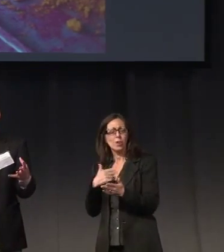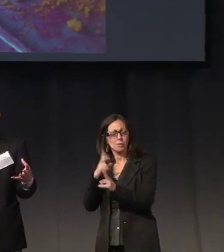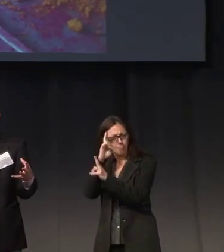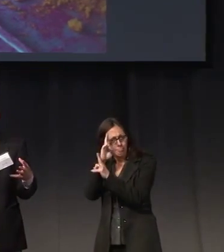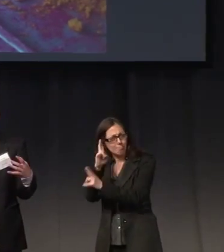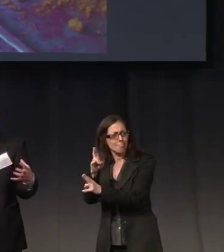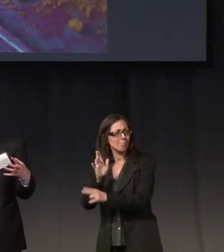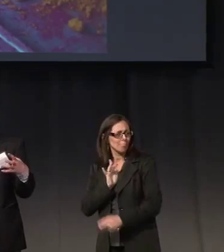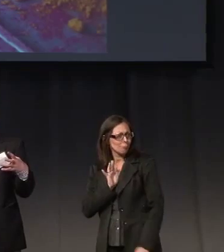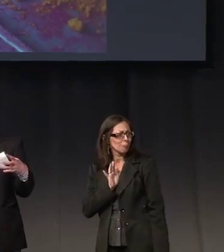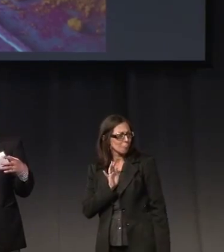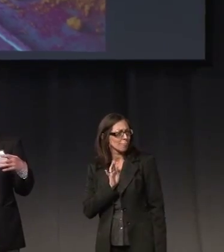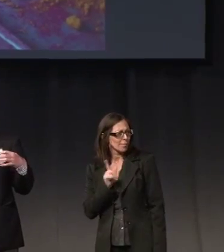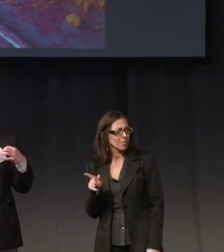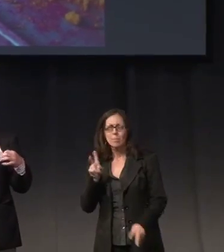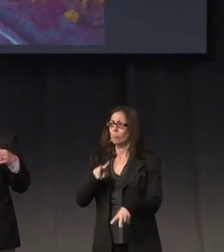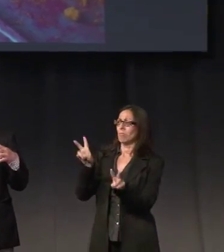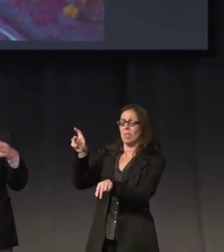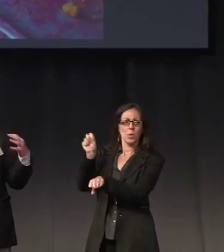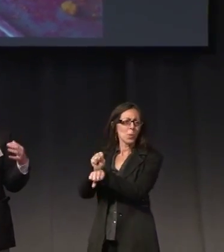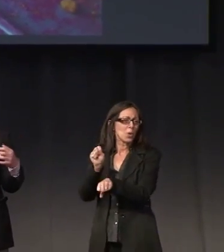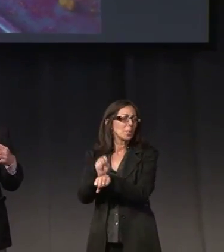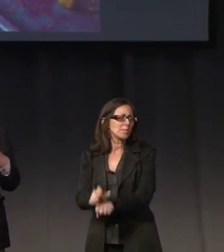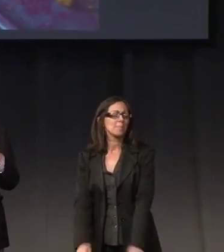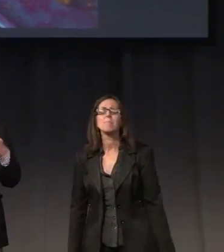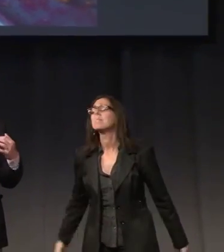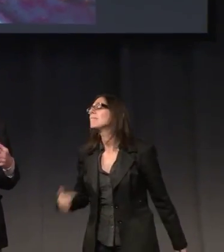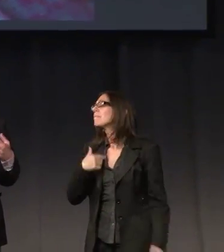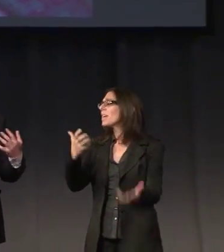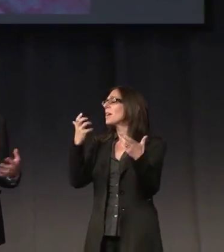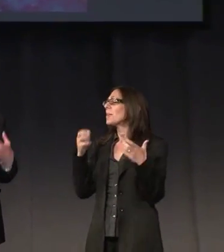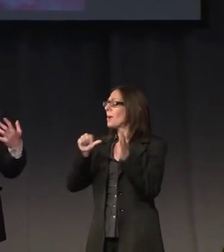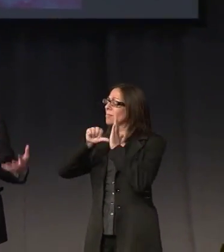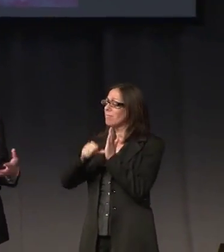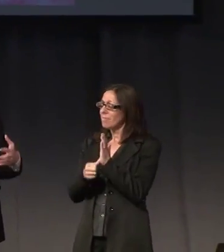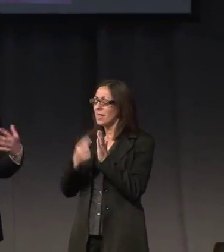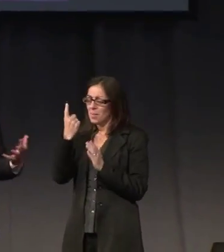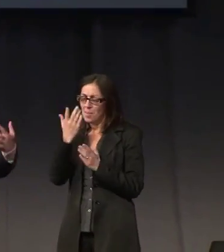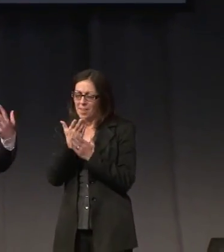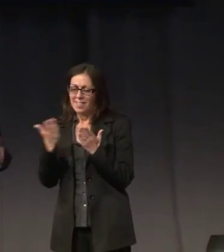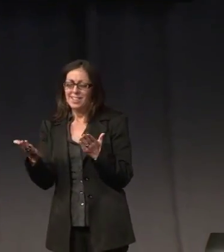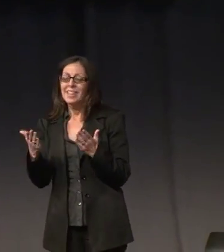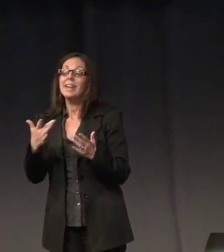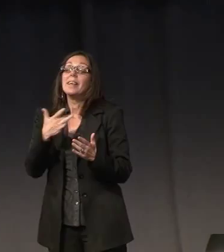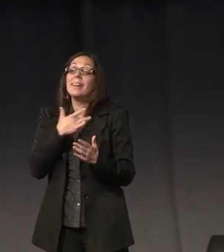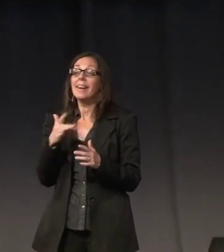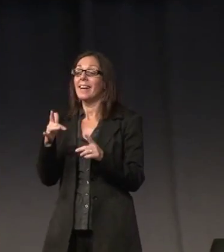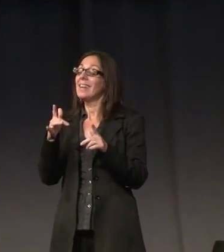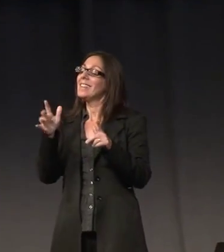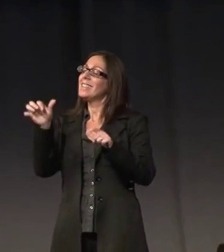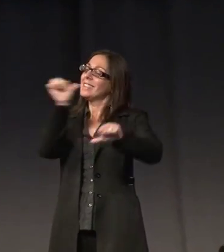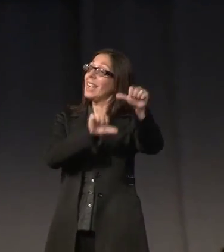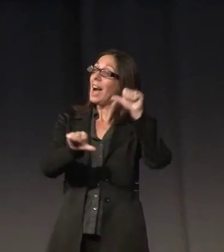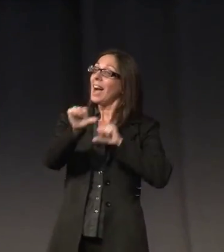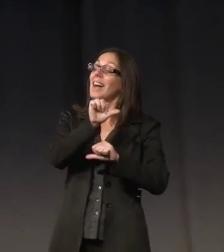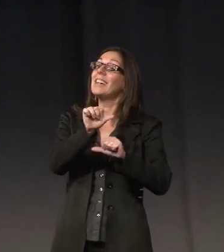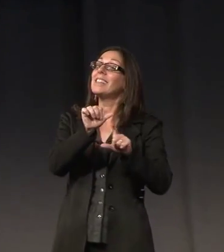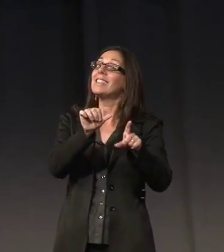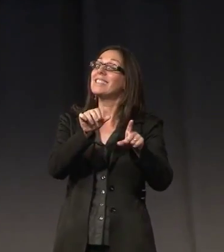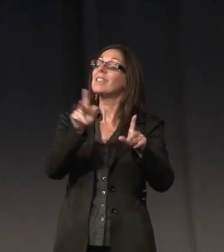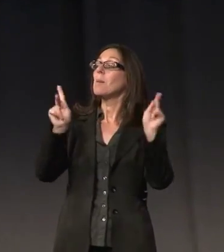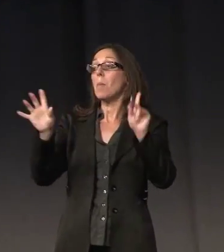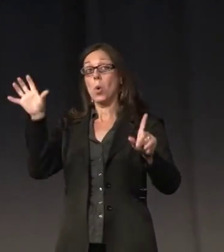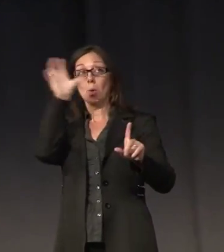one of the often implicit, it's taken to be an implicit goal of science is to demystify